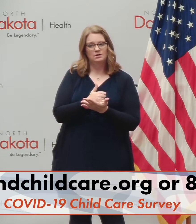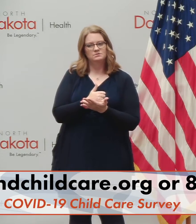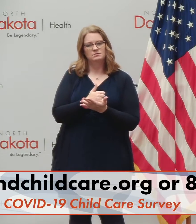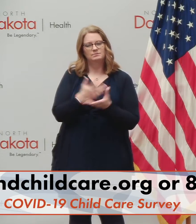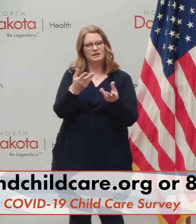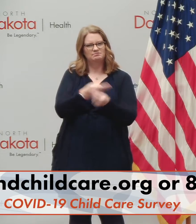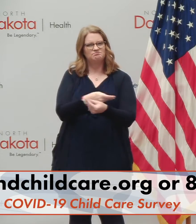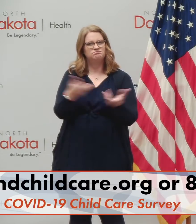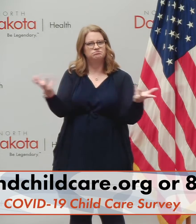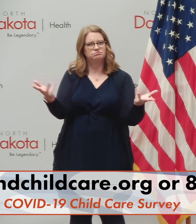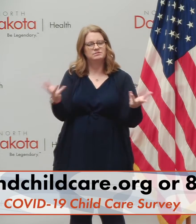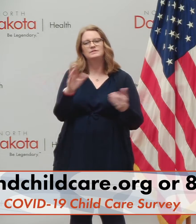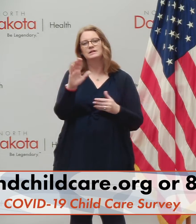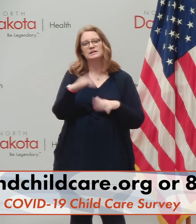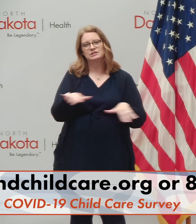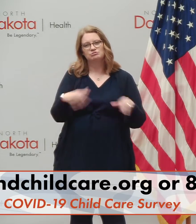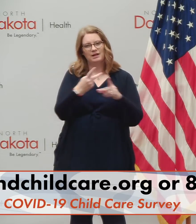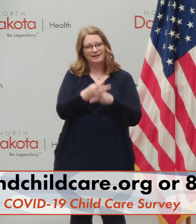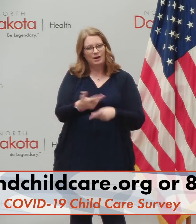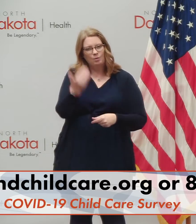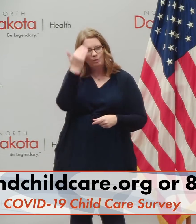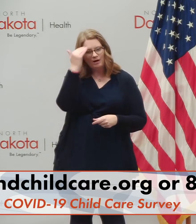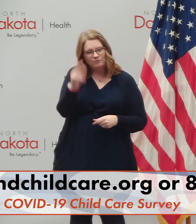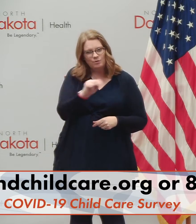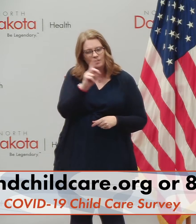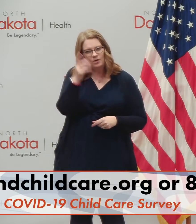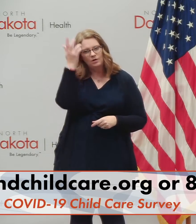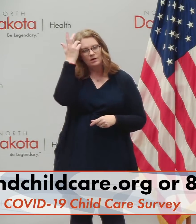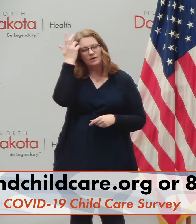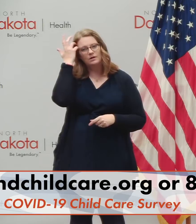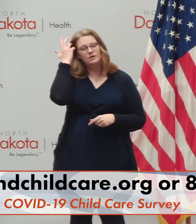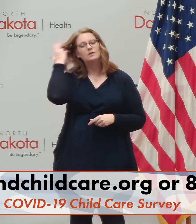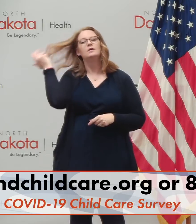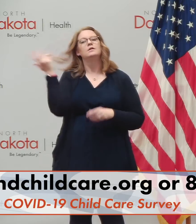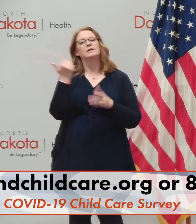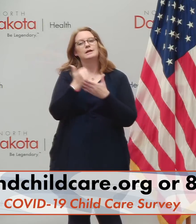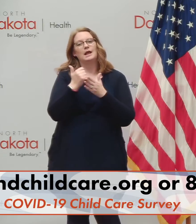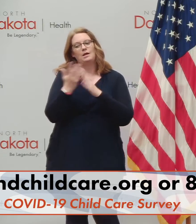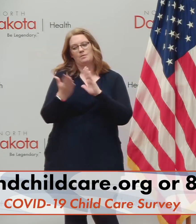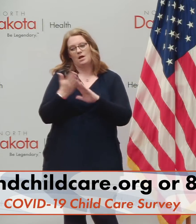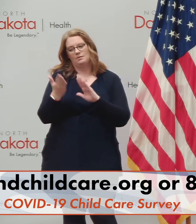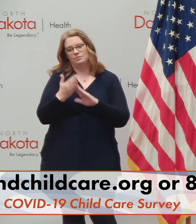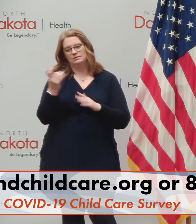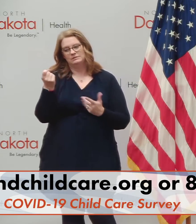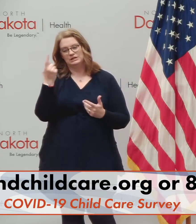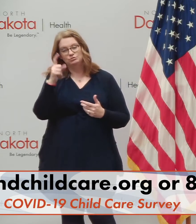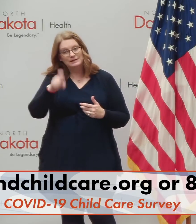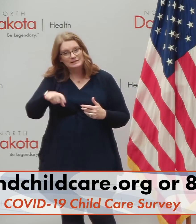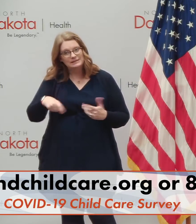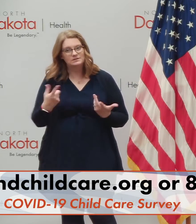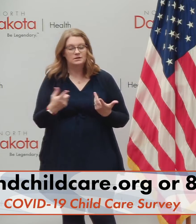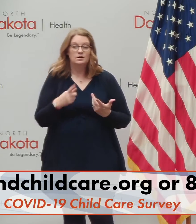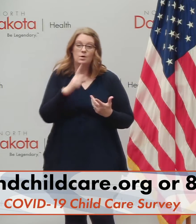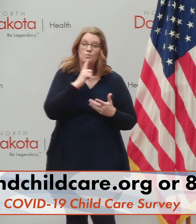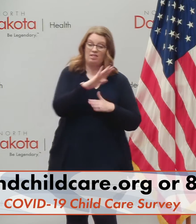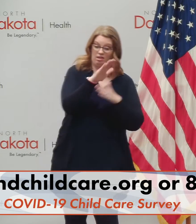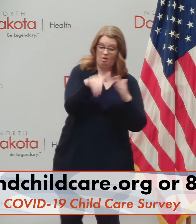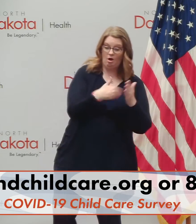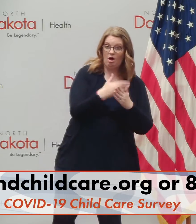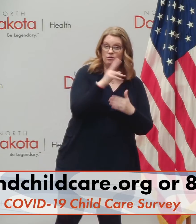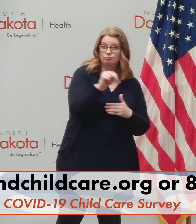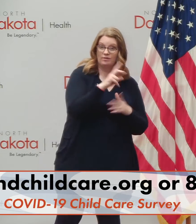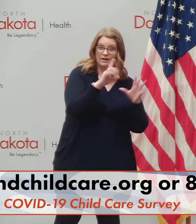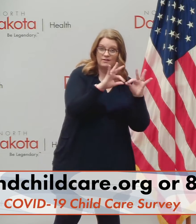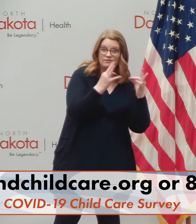members of the Child Care Aware of North Dakota. And again, it'll help operators to understand needs, but all North Dakota families whose